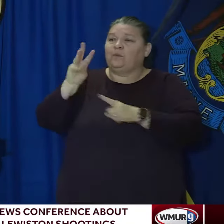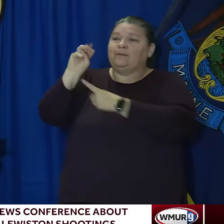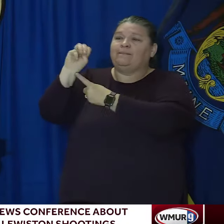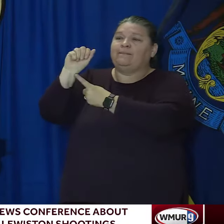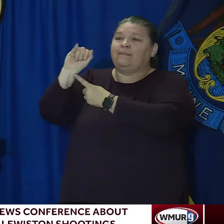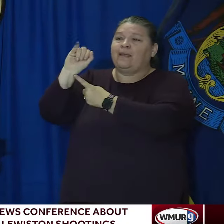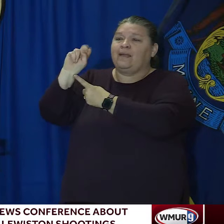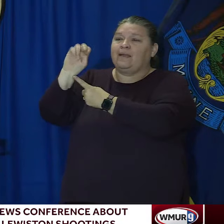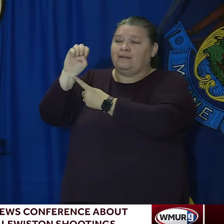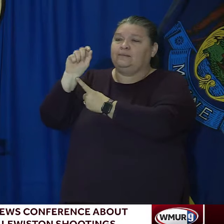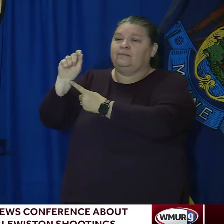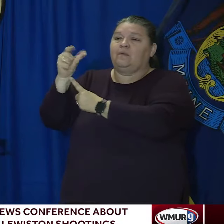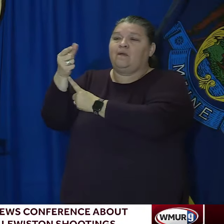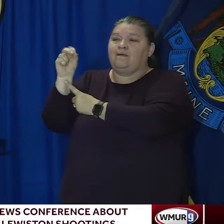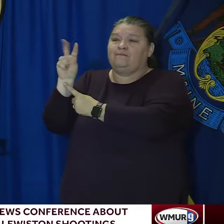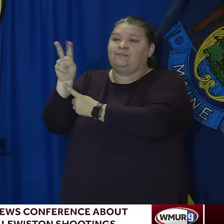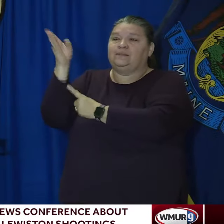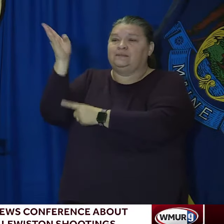maine.gov/DHHS.